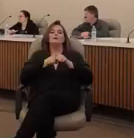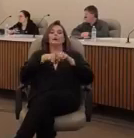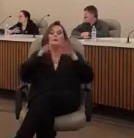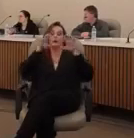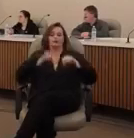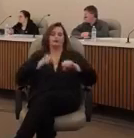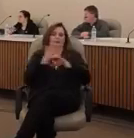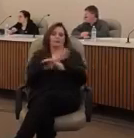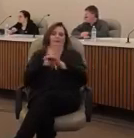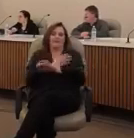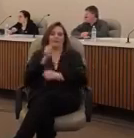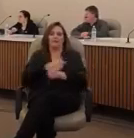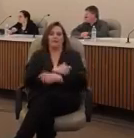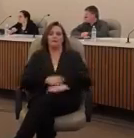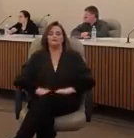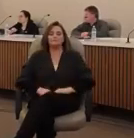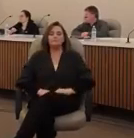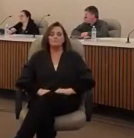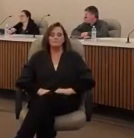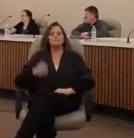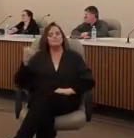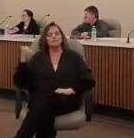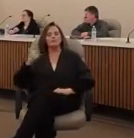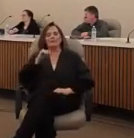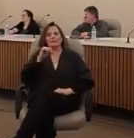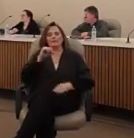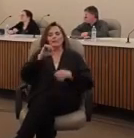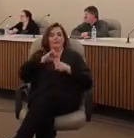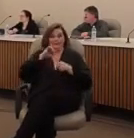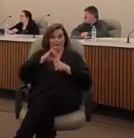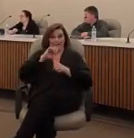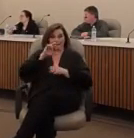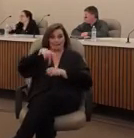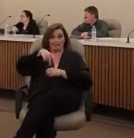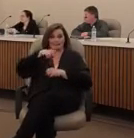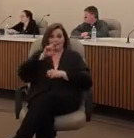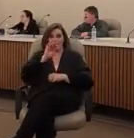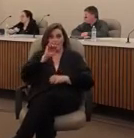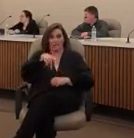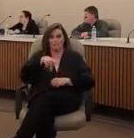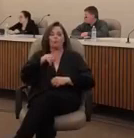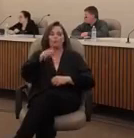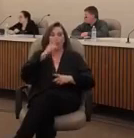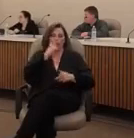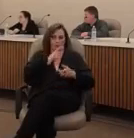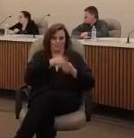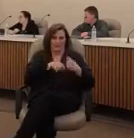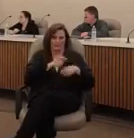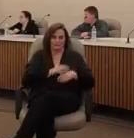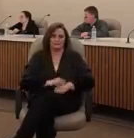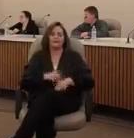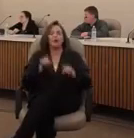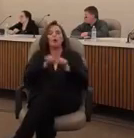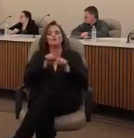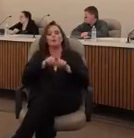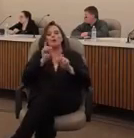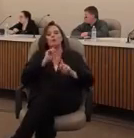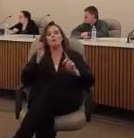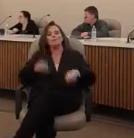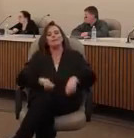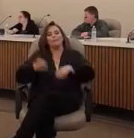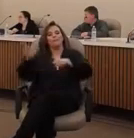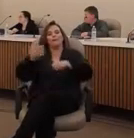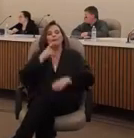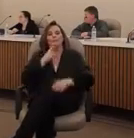So- pumps, I mean, those. The gas pumps will be replaced with just more modern gas pumps. But the and- underground. And the underground tanks will be replaced